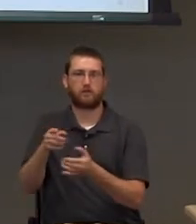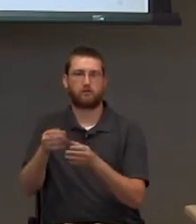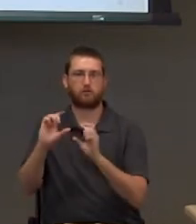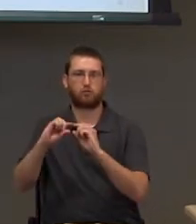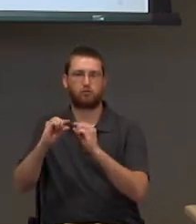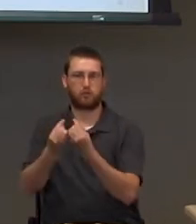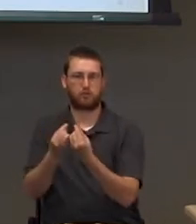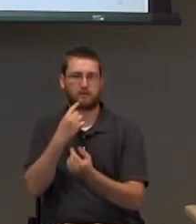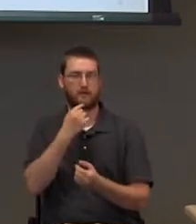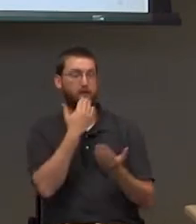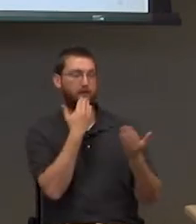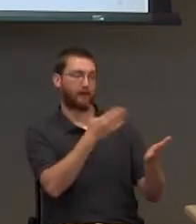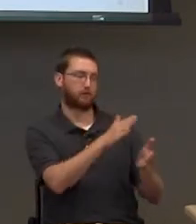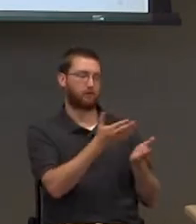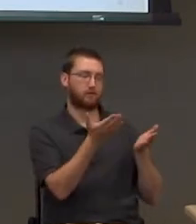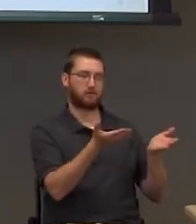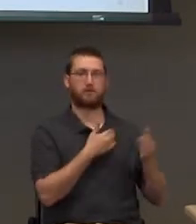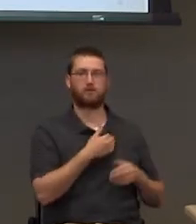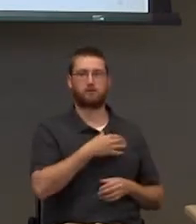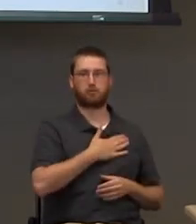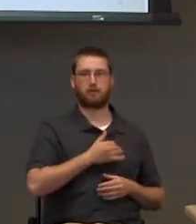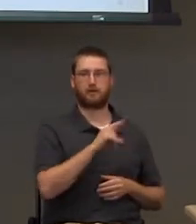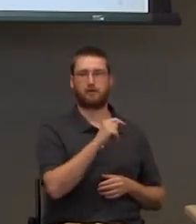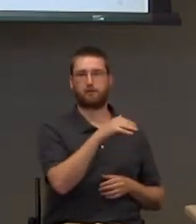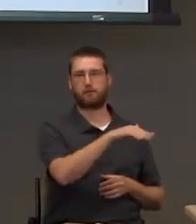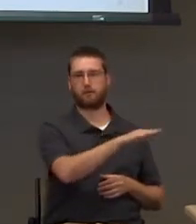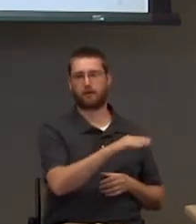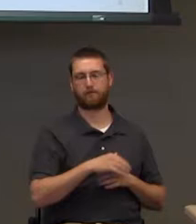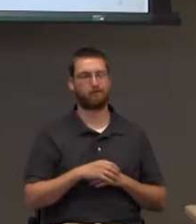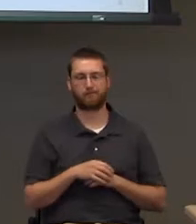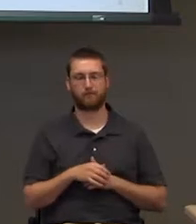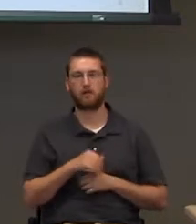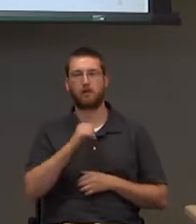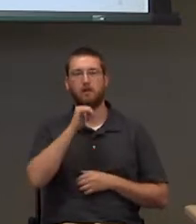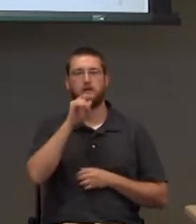rather than saying, hey, thanks for your service, we got this now. This is